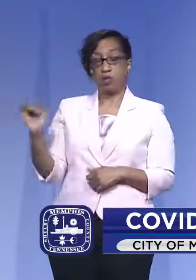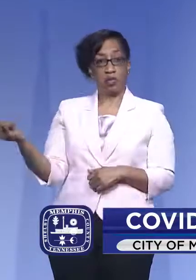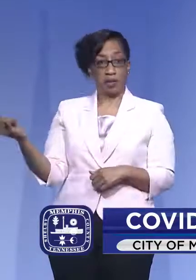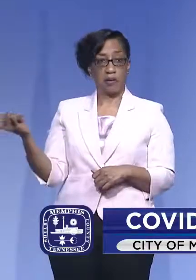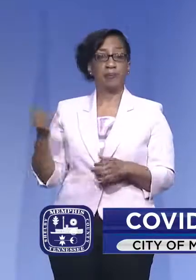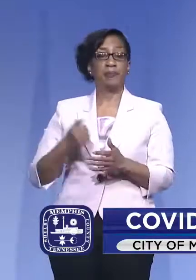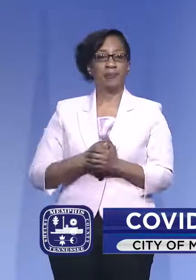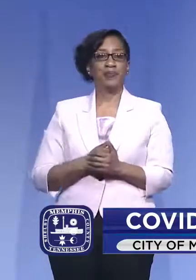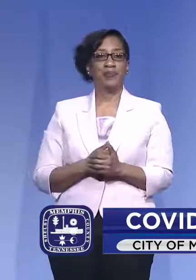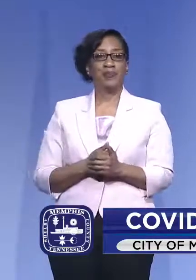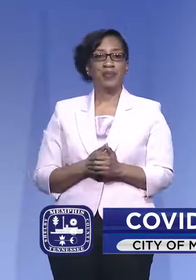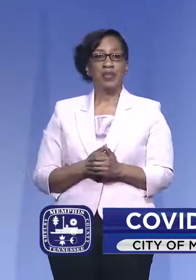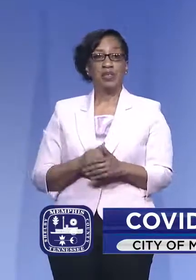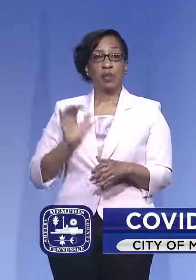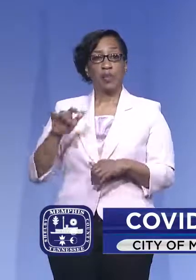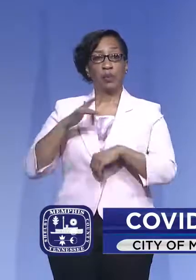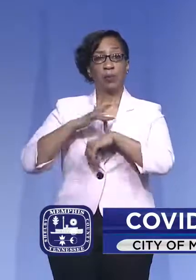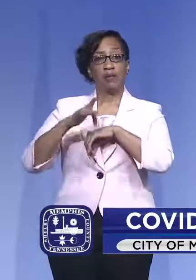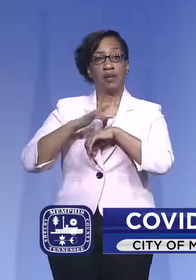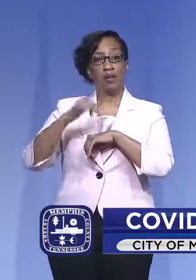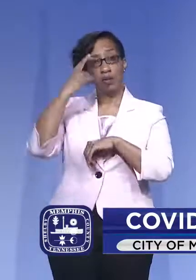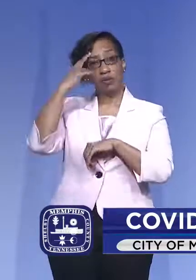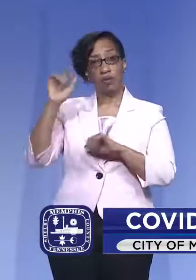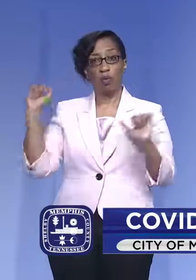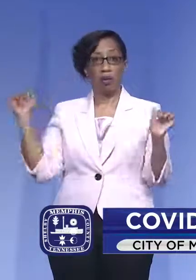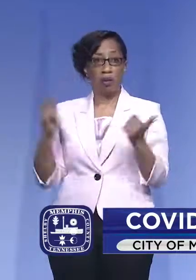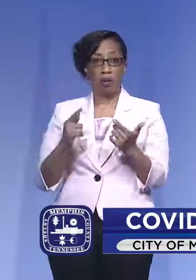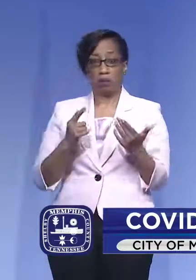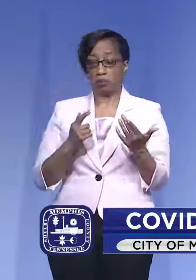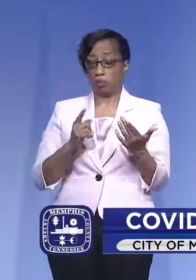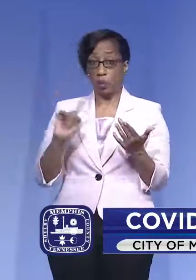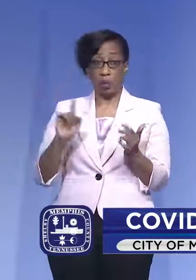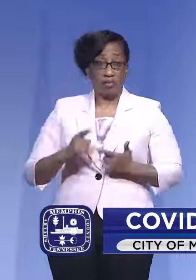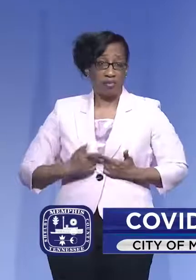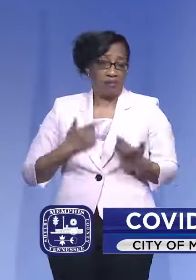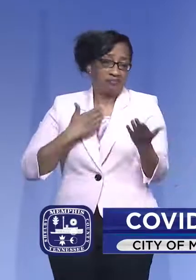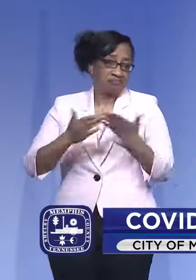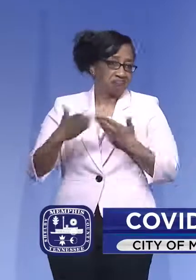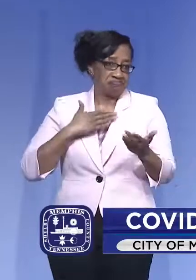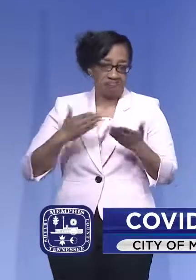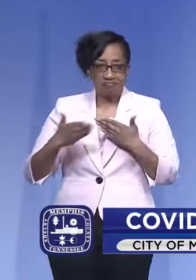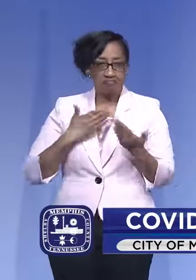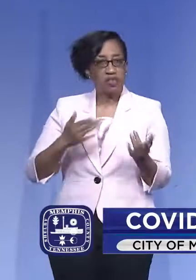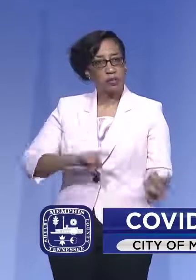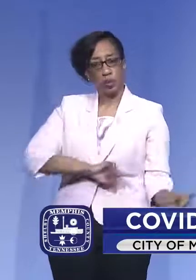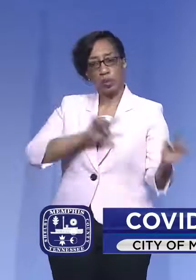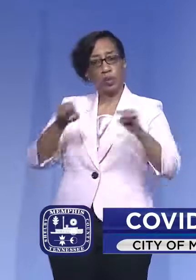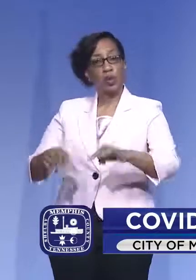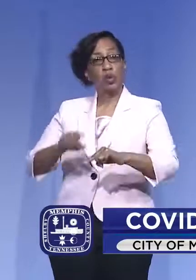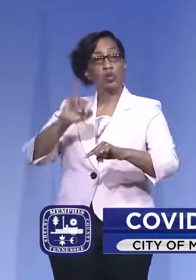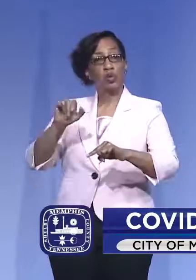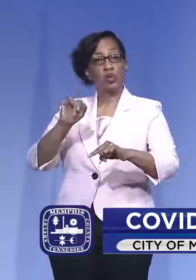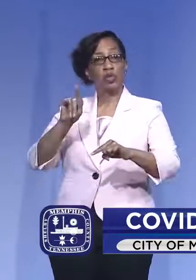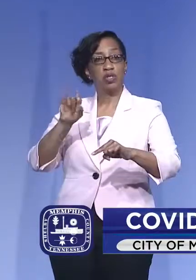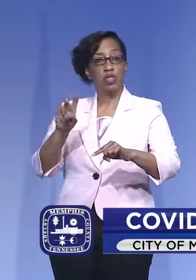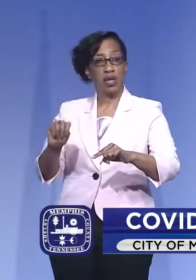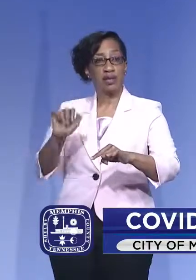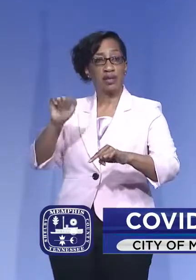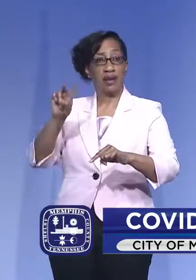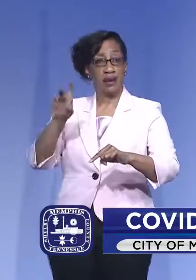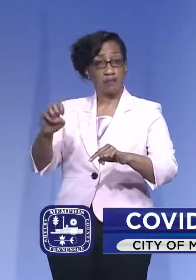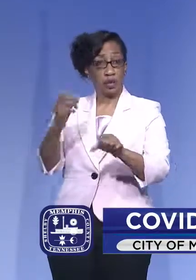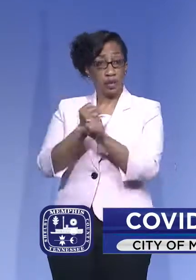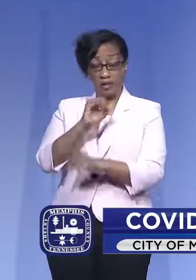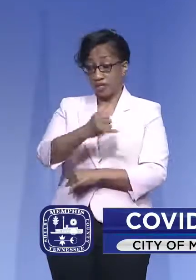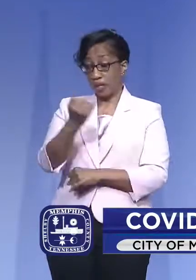vaccine. So that will be available to everyone, no matter where you live. You can come to the Jackson Avenue site and receive Johnson &